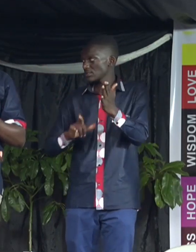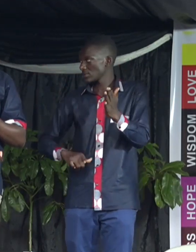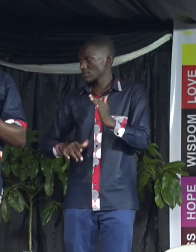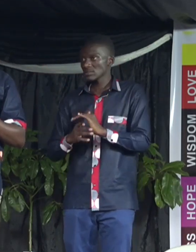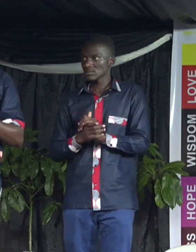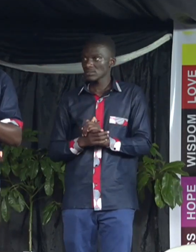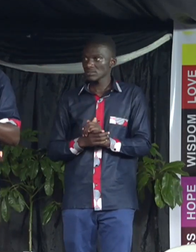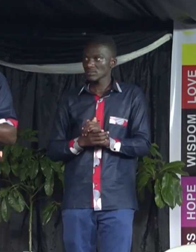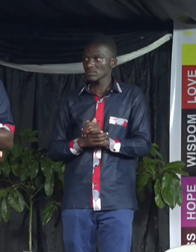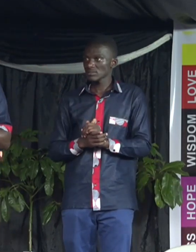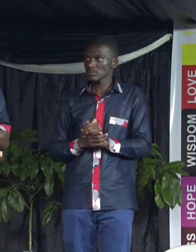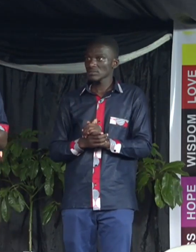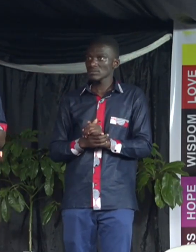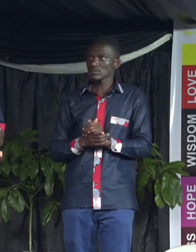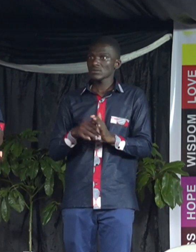be to